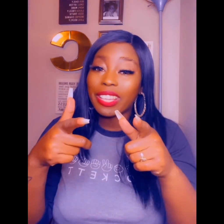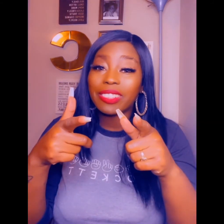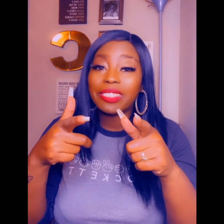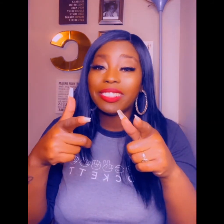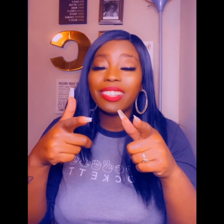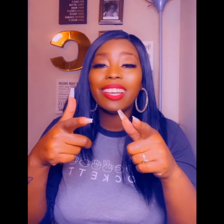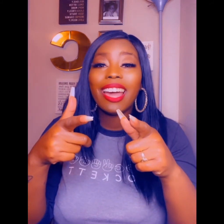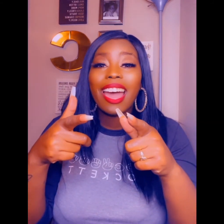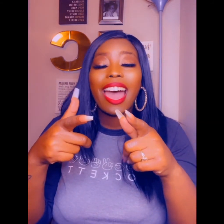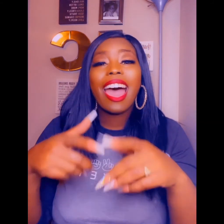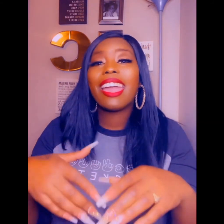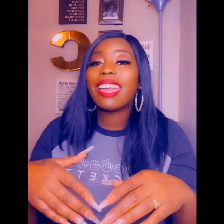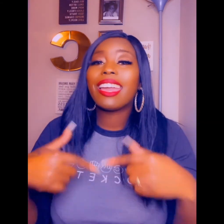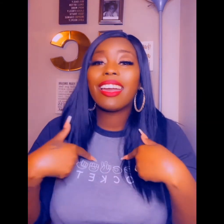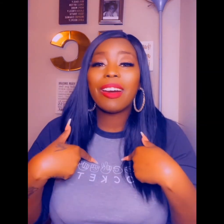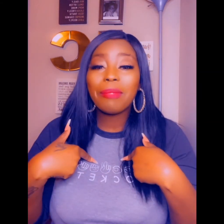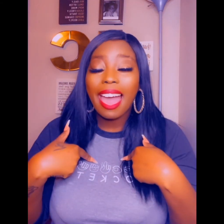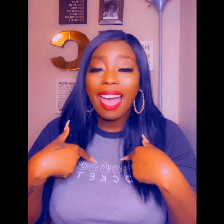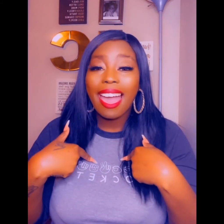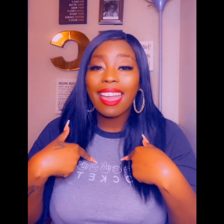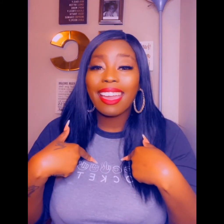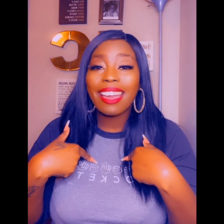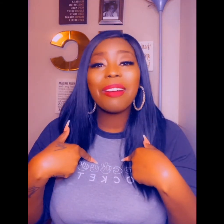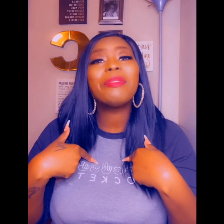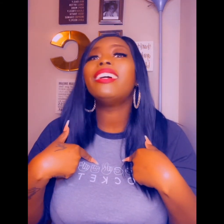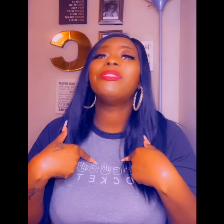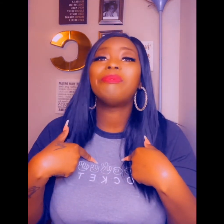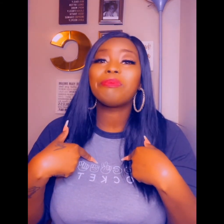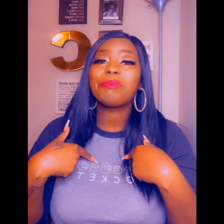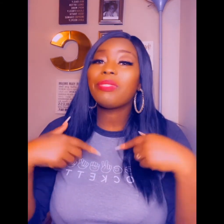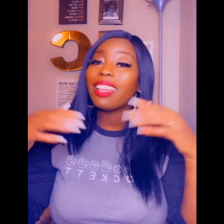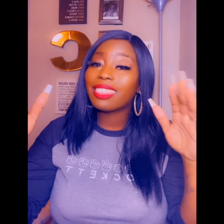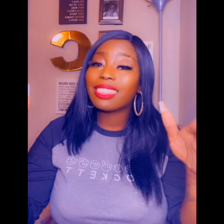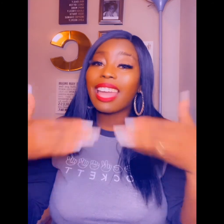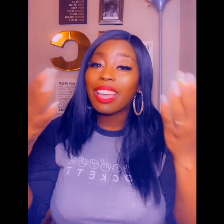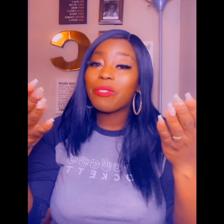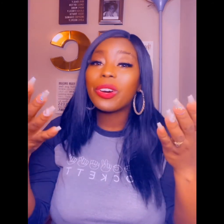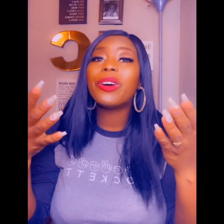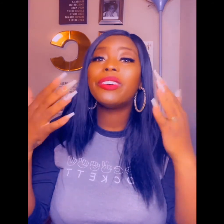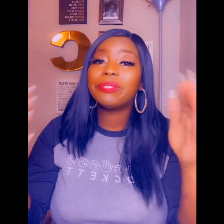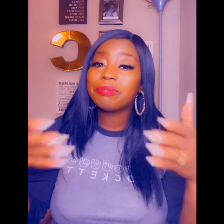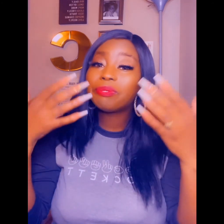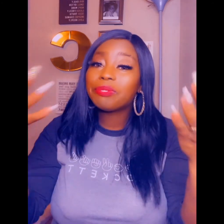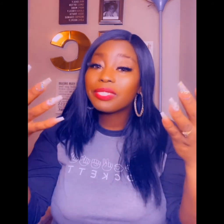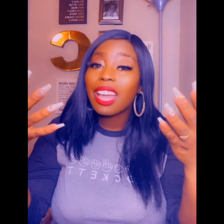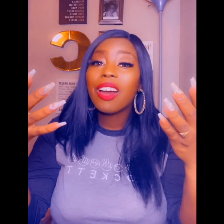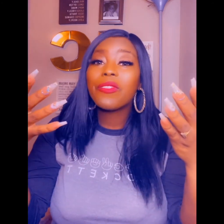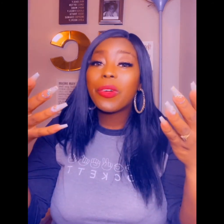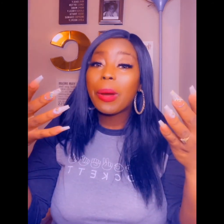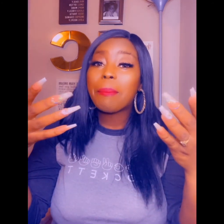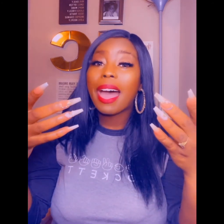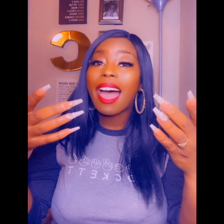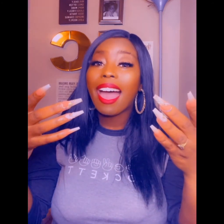you. I am thankful for